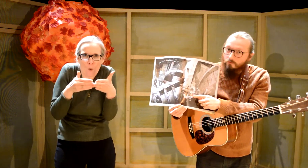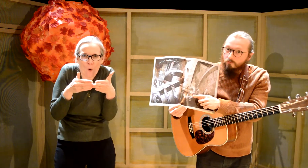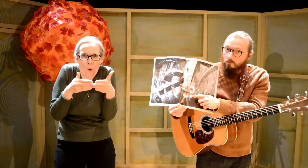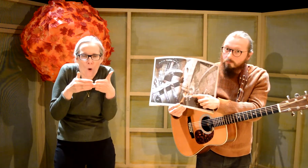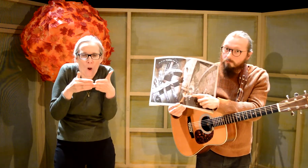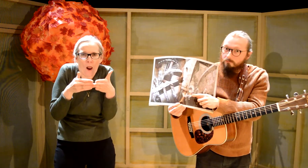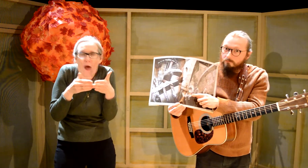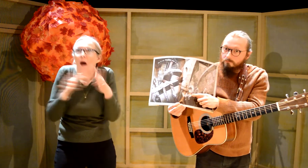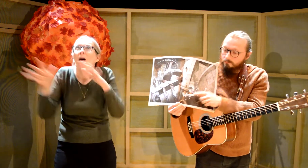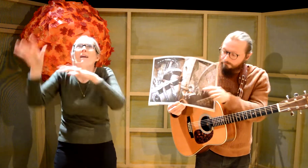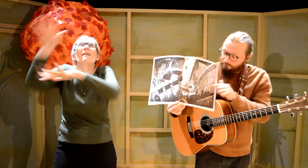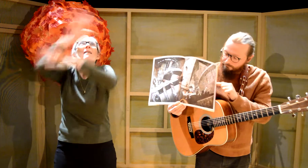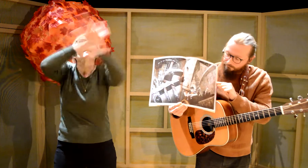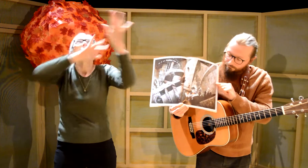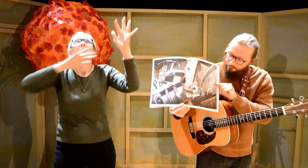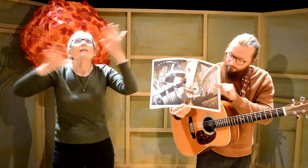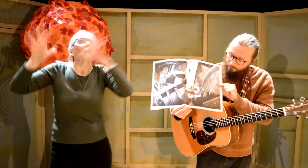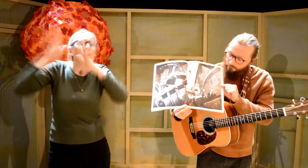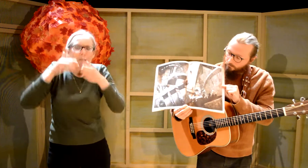middle of the storm.